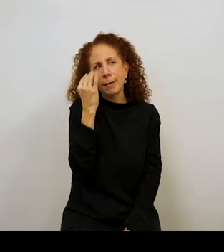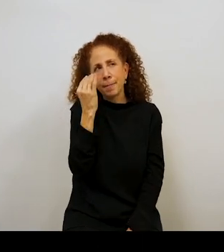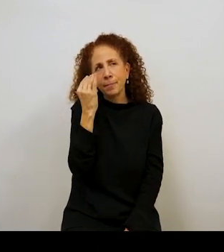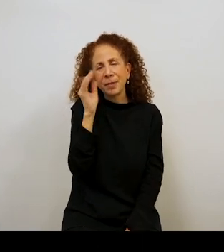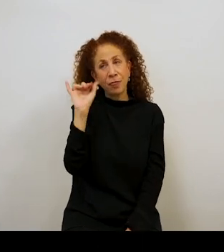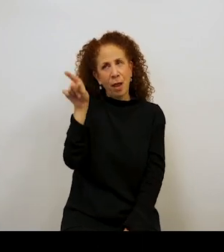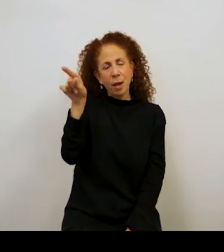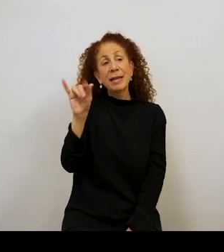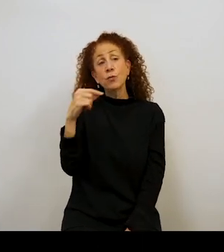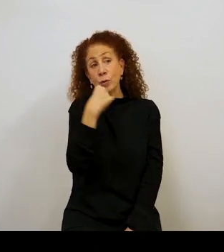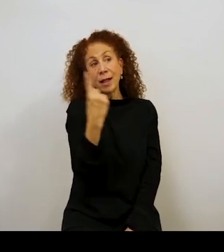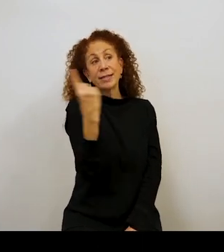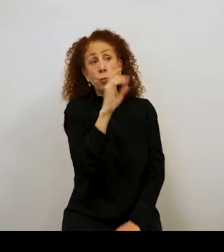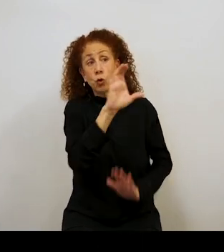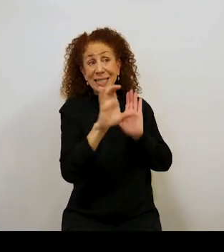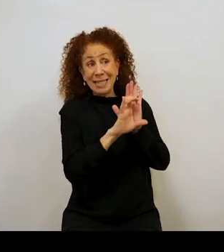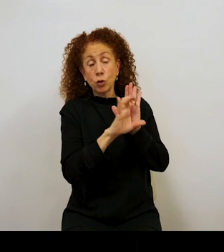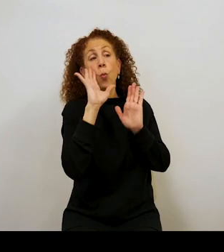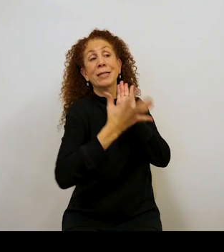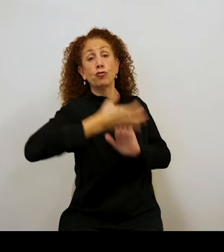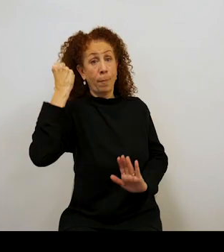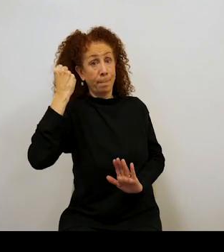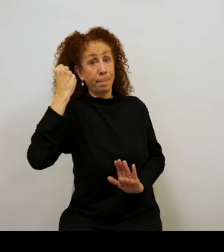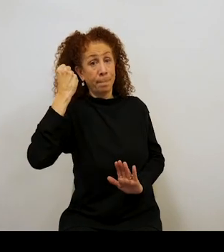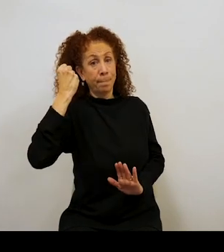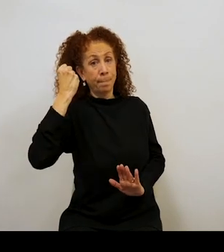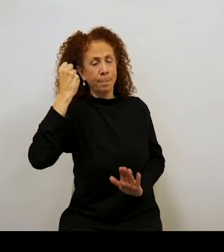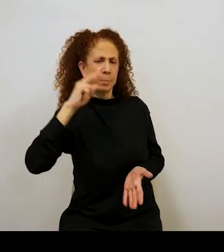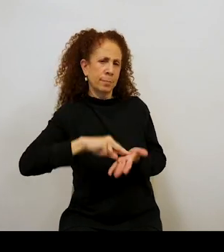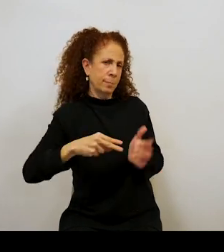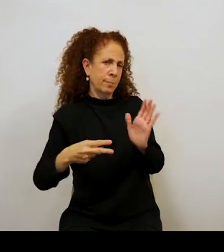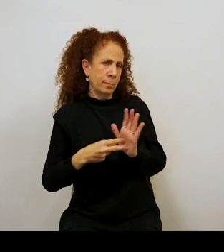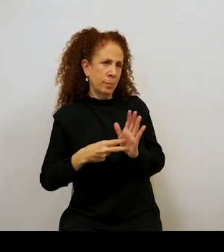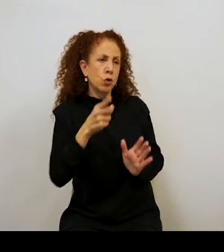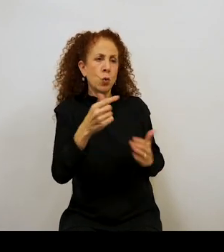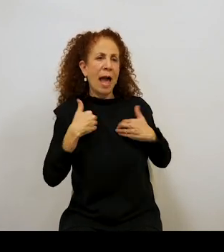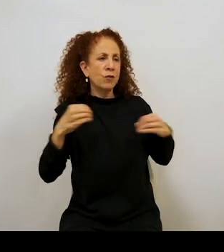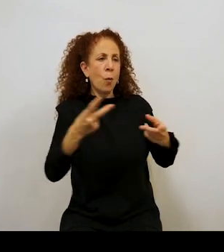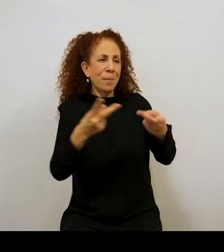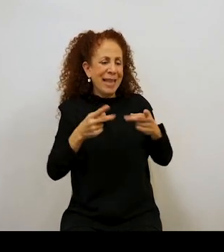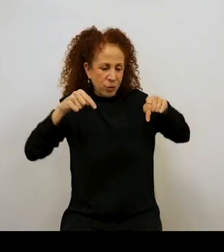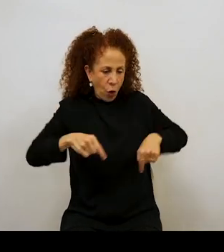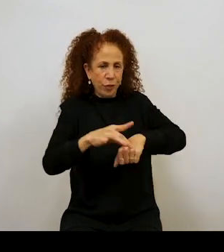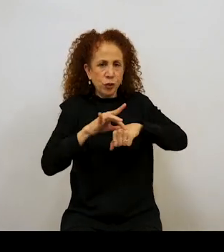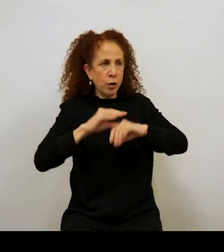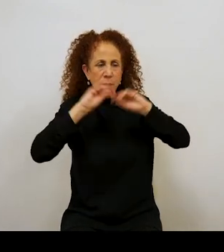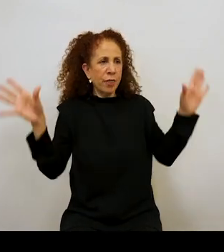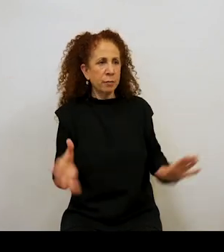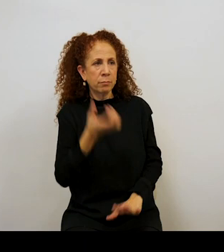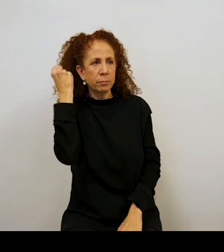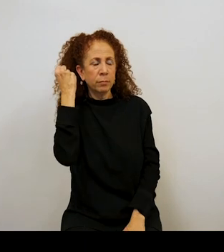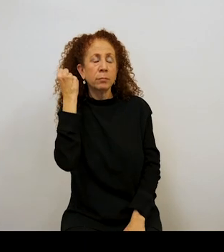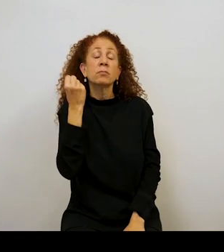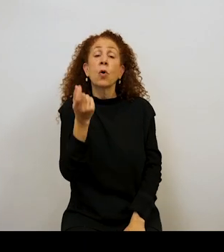saying to someone, we will strip you of your citizenship, mm-hmm. what are you saying? You're saying you have no claim to this earth. Mm-hmm. And in fact,